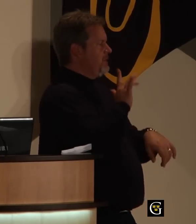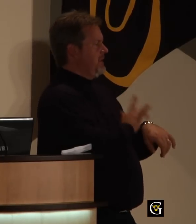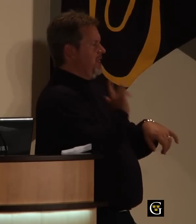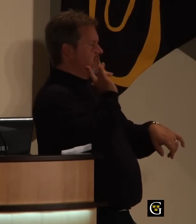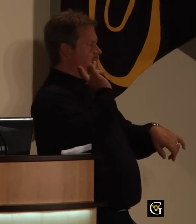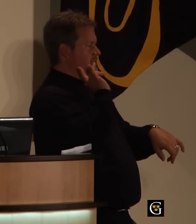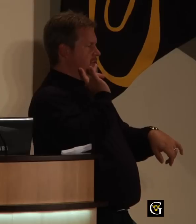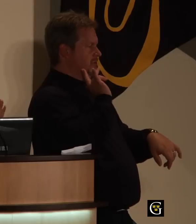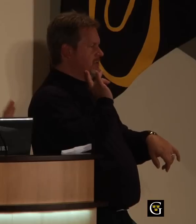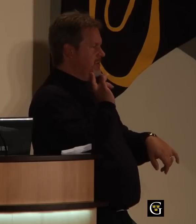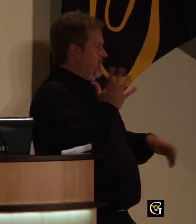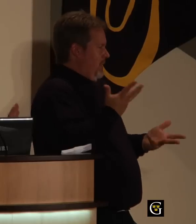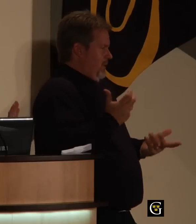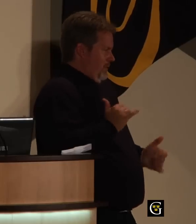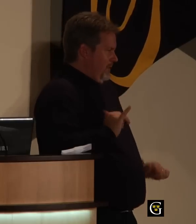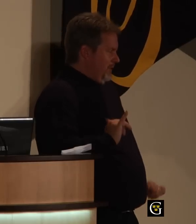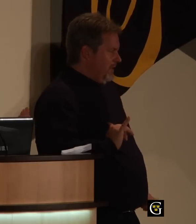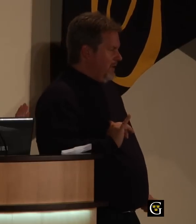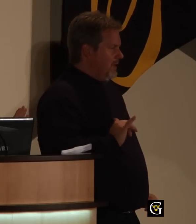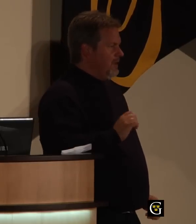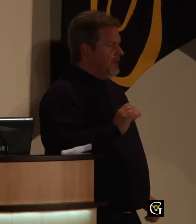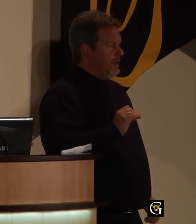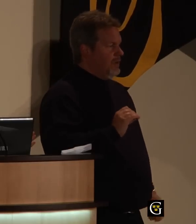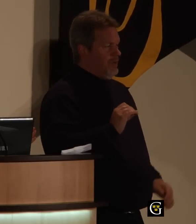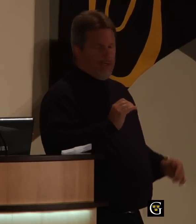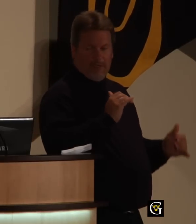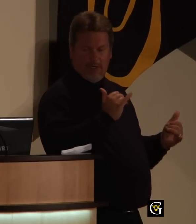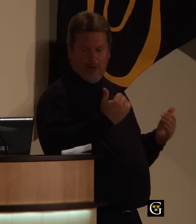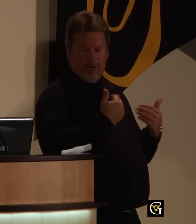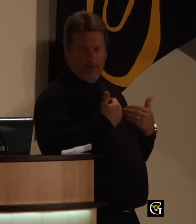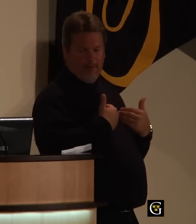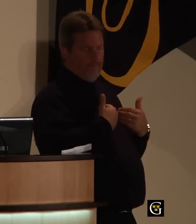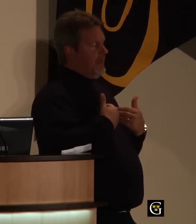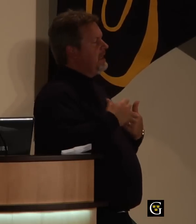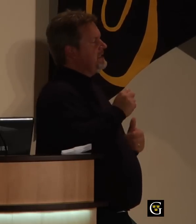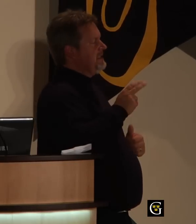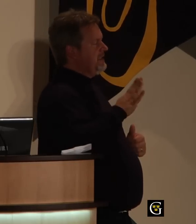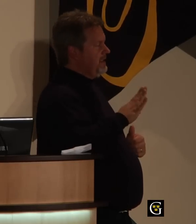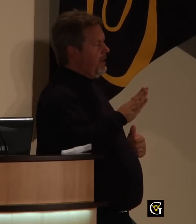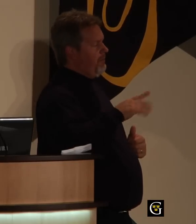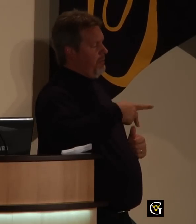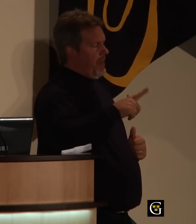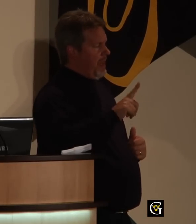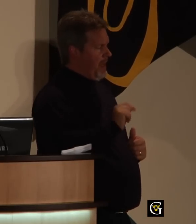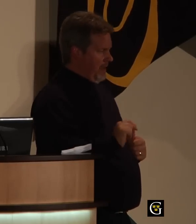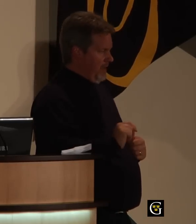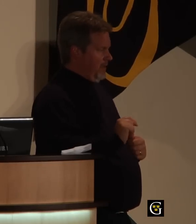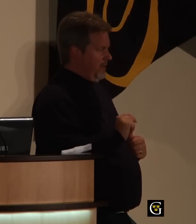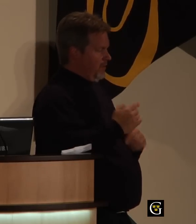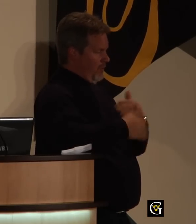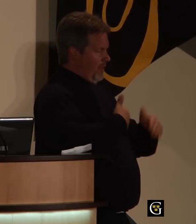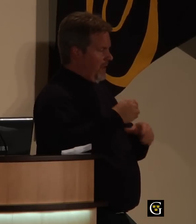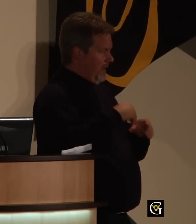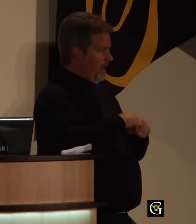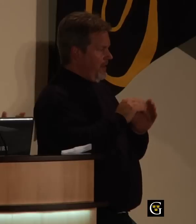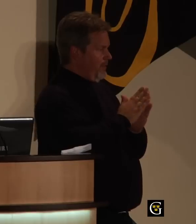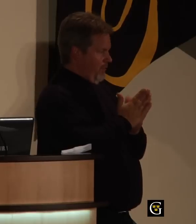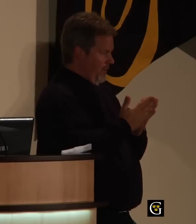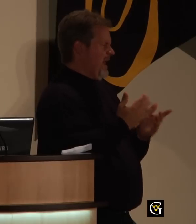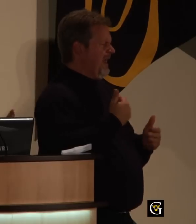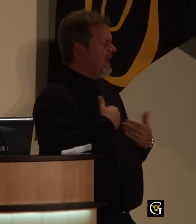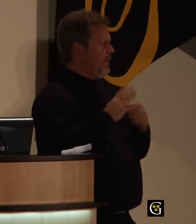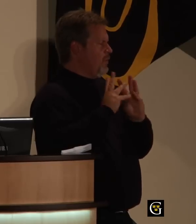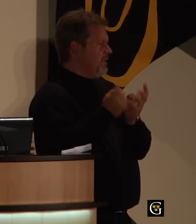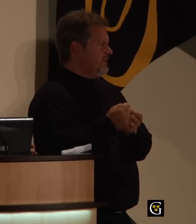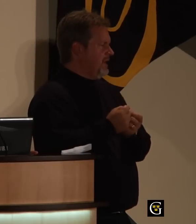counterbalance it, I had another thread, a subplot going on in the book. I went to these workshops in Northern California. I used to